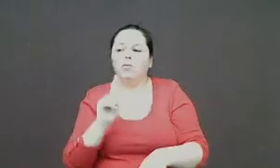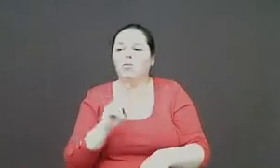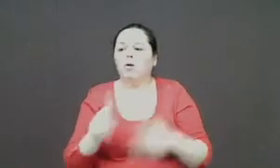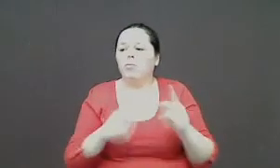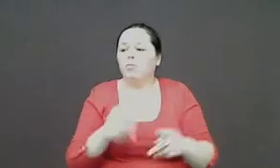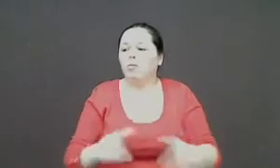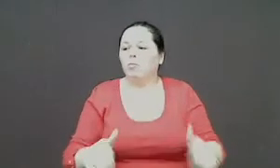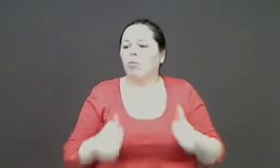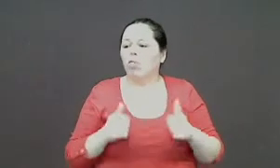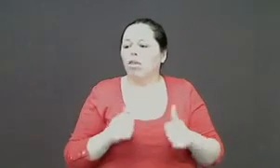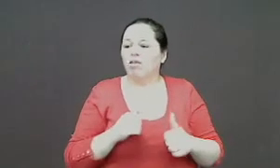surface. Now,